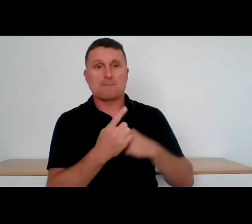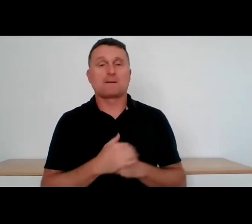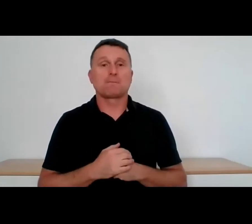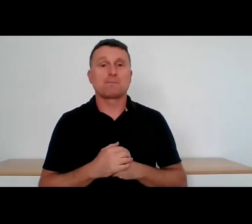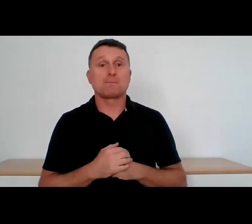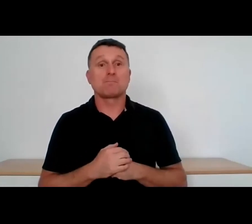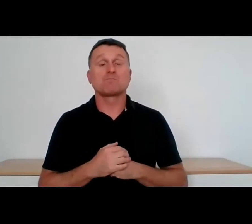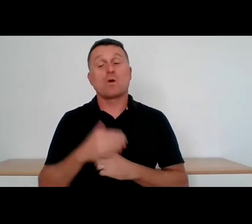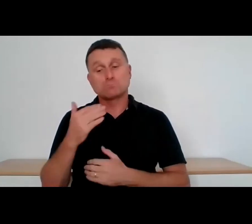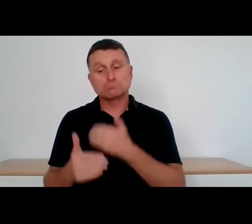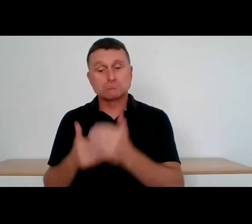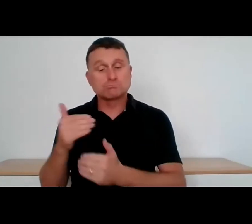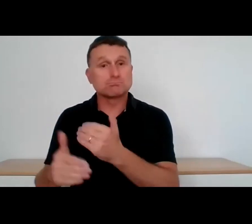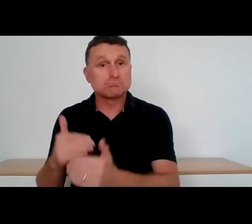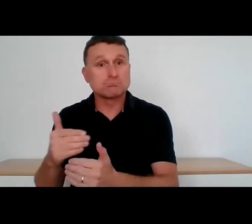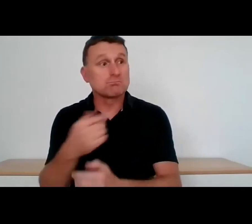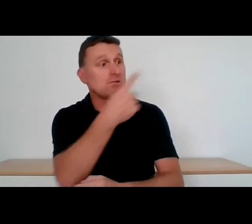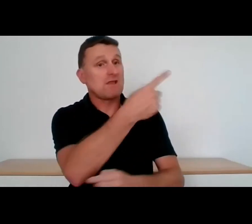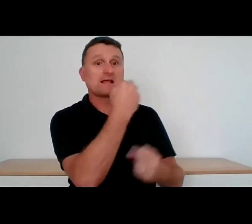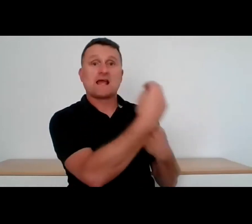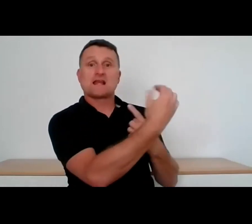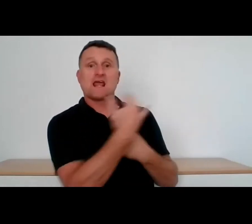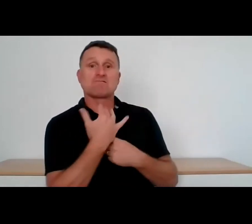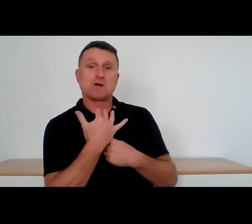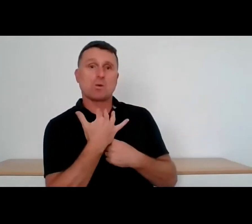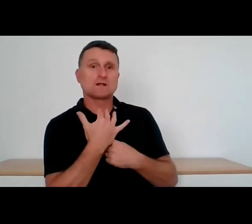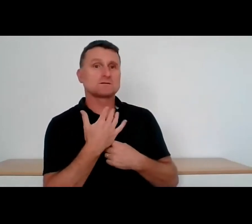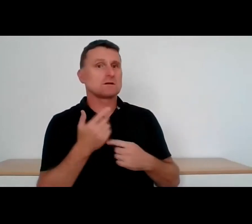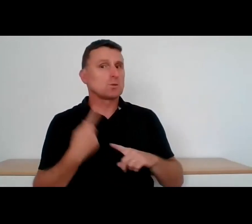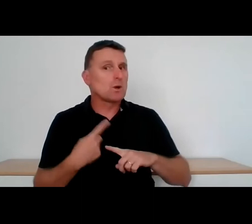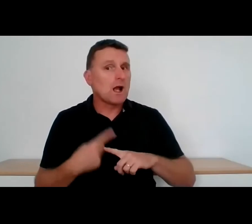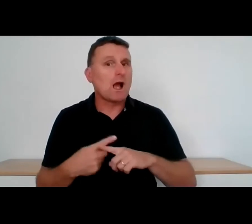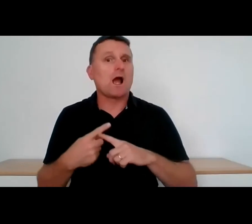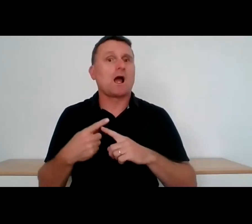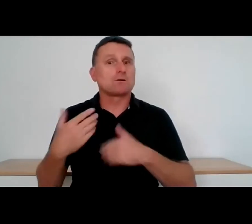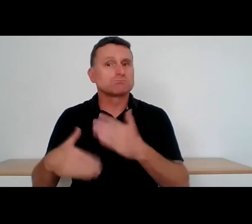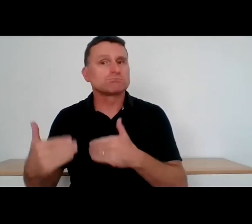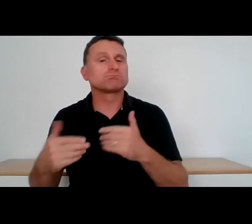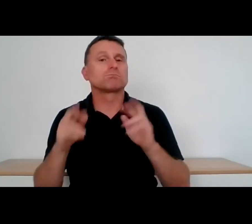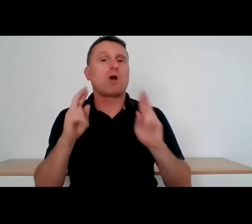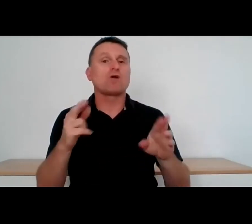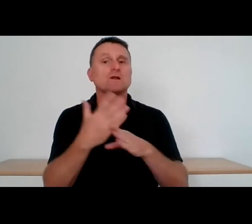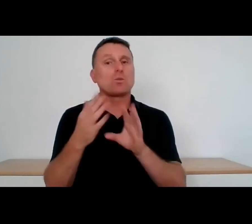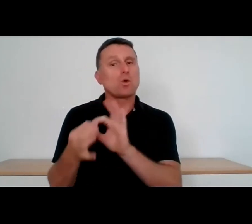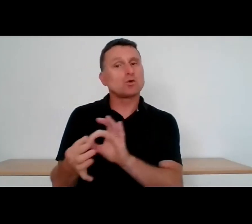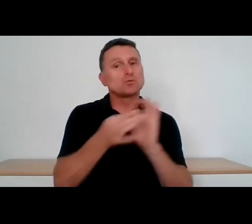to influence the pace and content of the work. Ideally, you will bring them along with you.